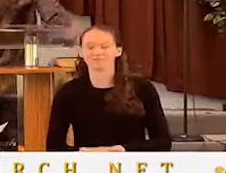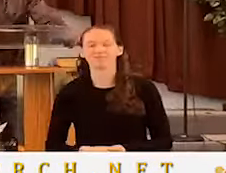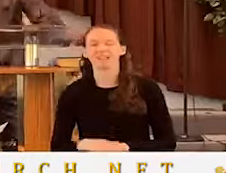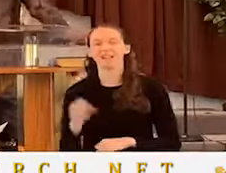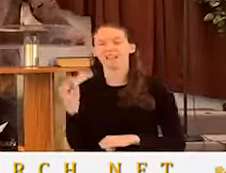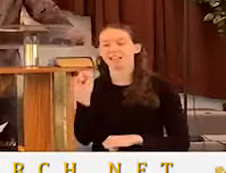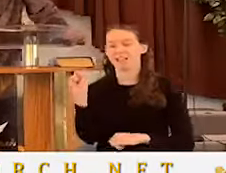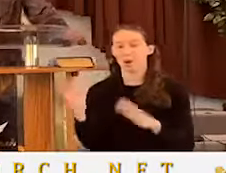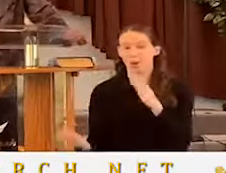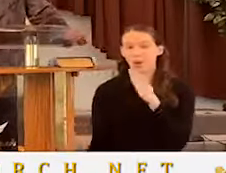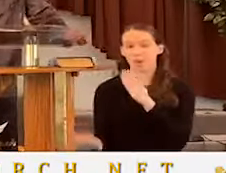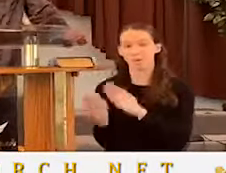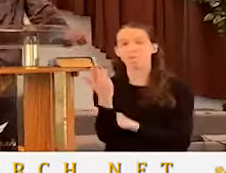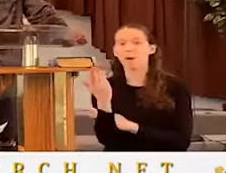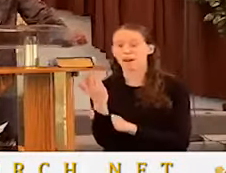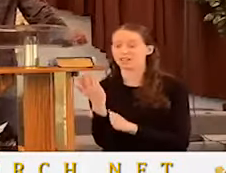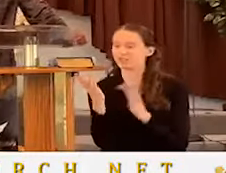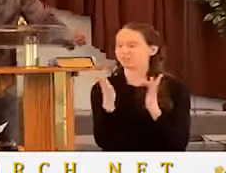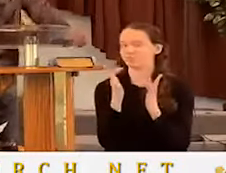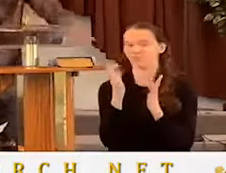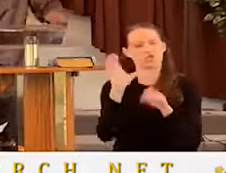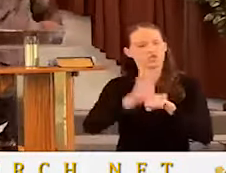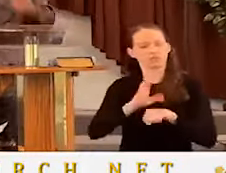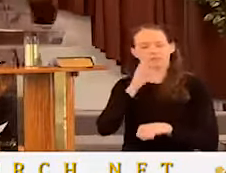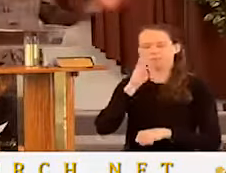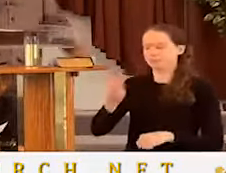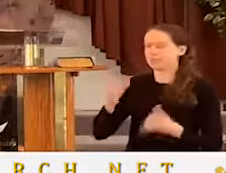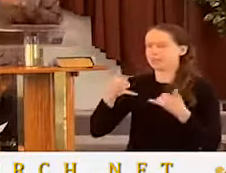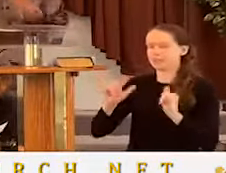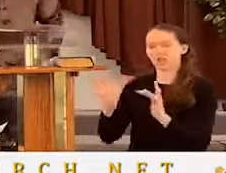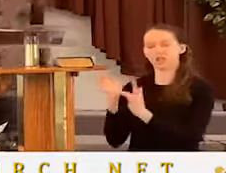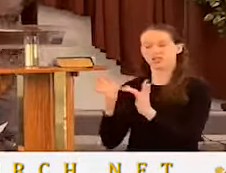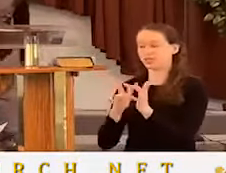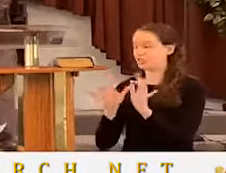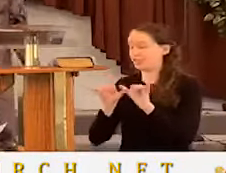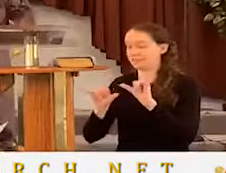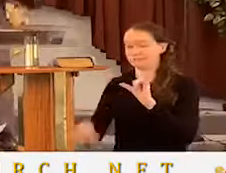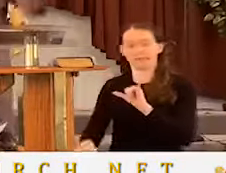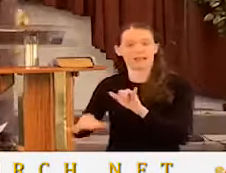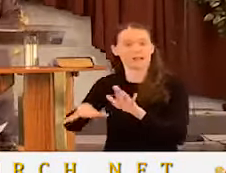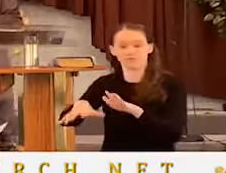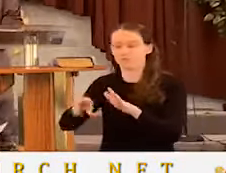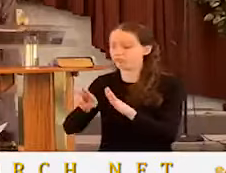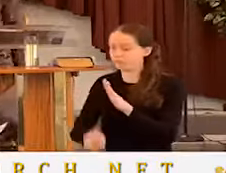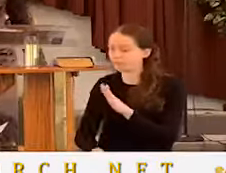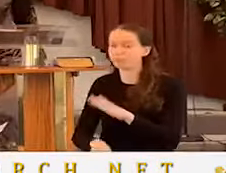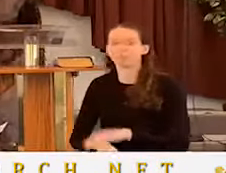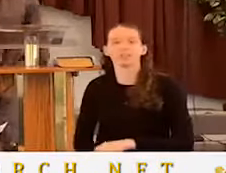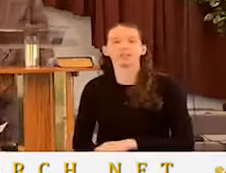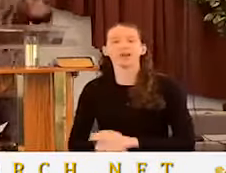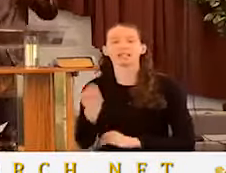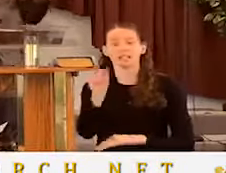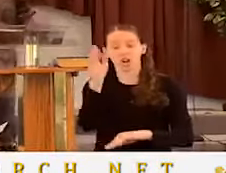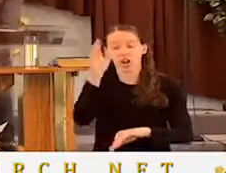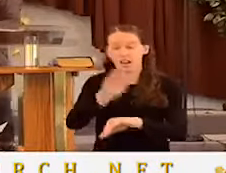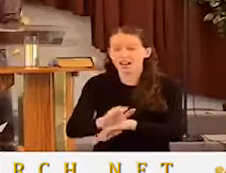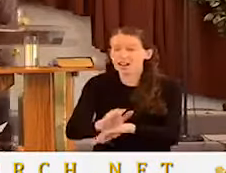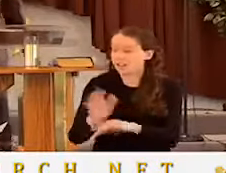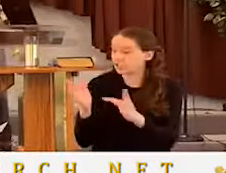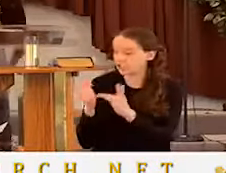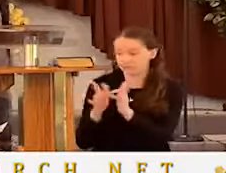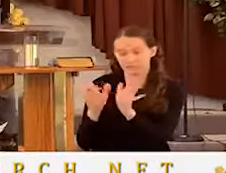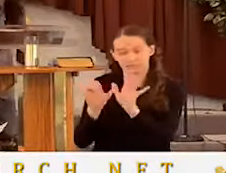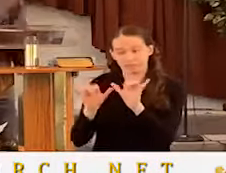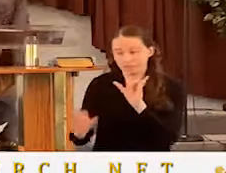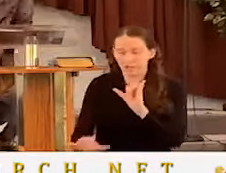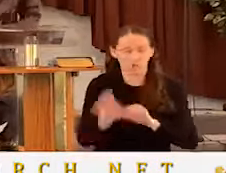Saturday morning, the church was still asleep. He stayed there. Saturday night, the church